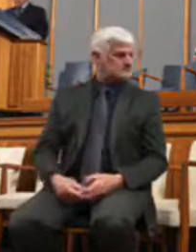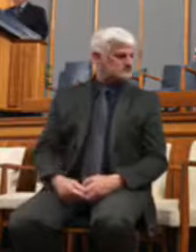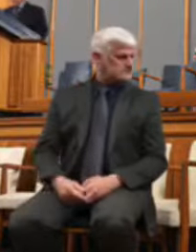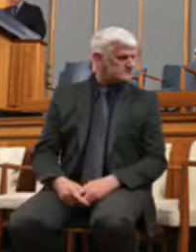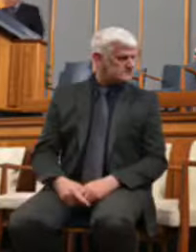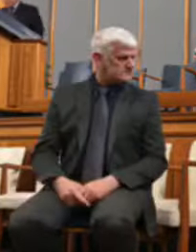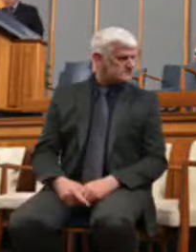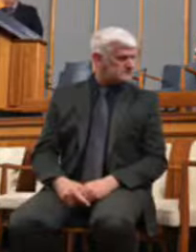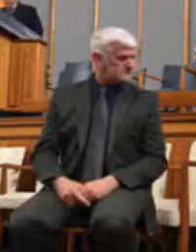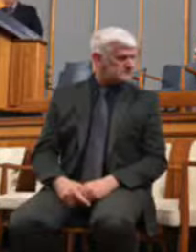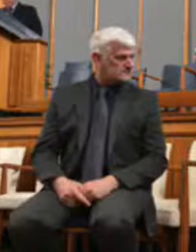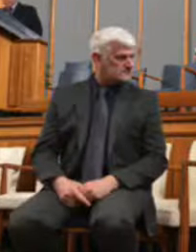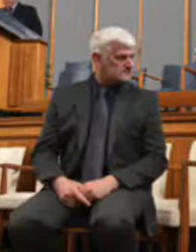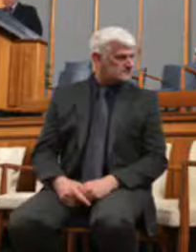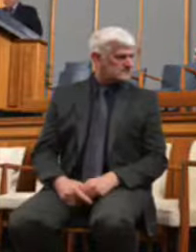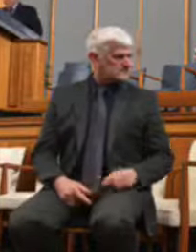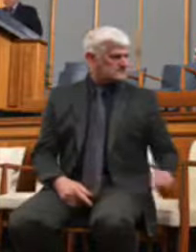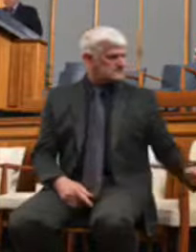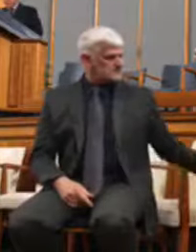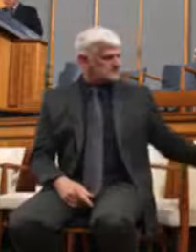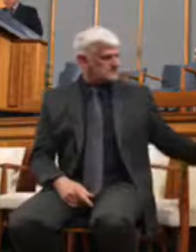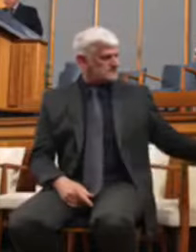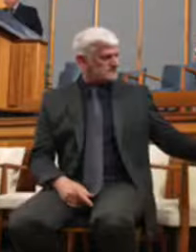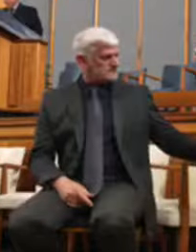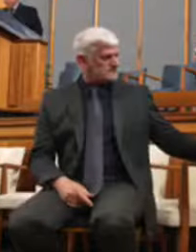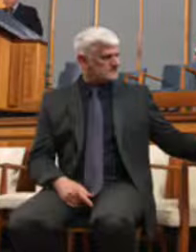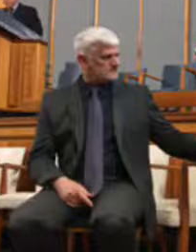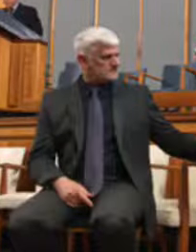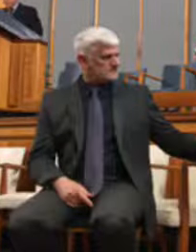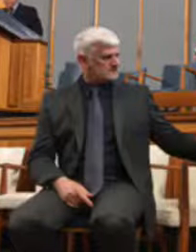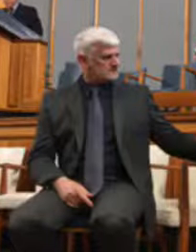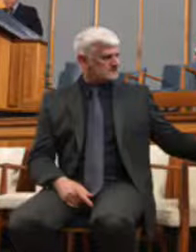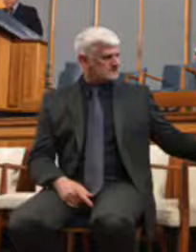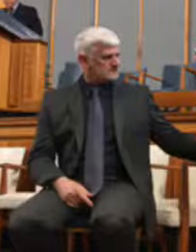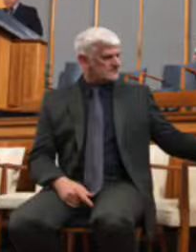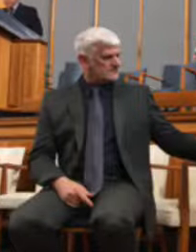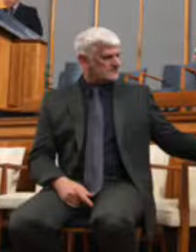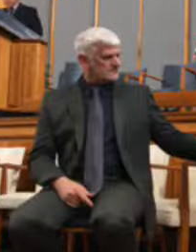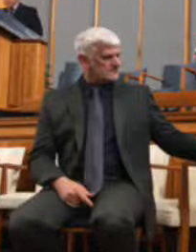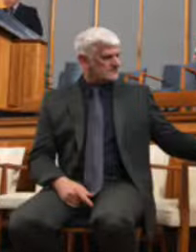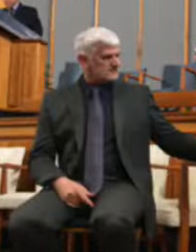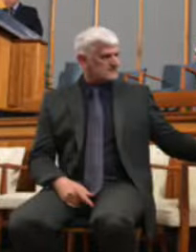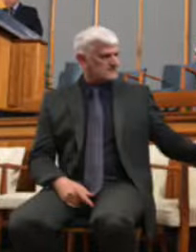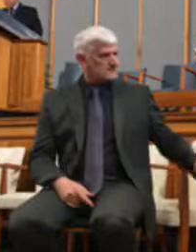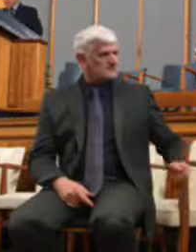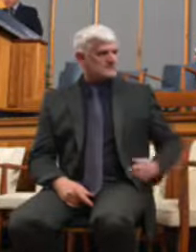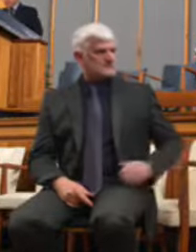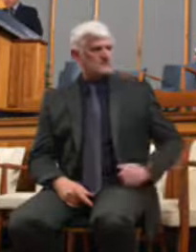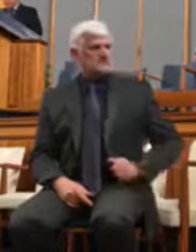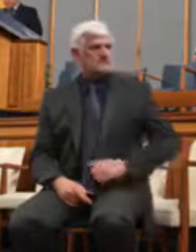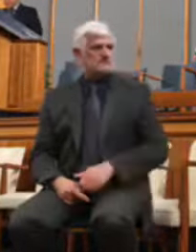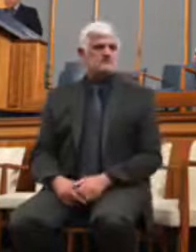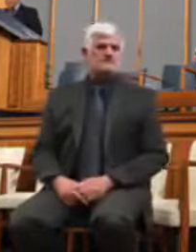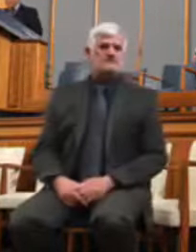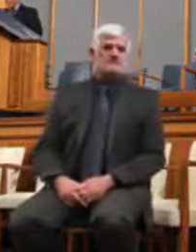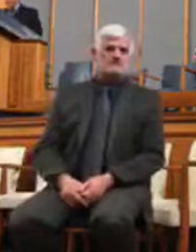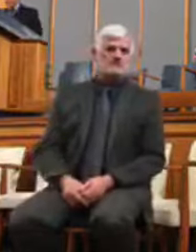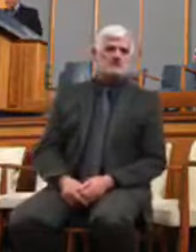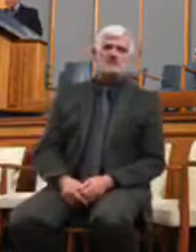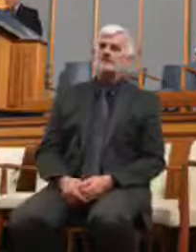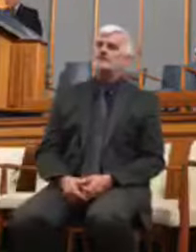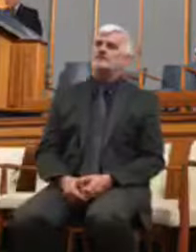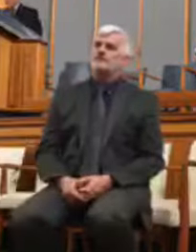Testifying, Paul is speaking to the elders of the Church of Ephesus, and in